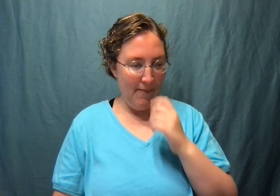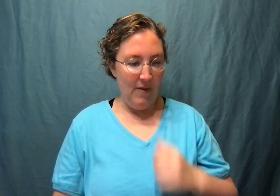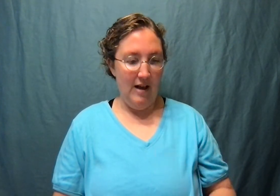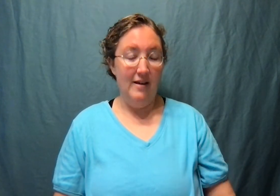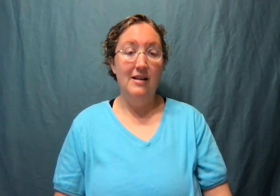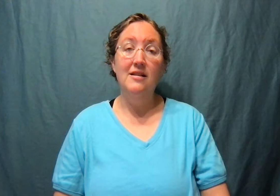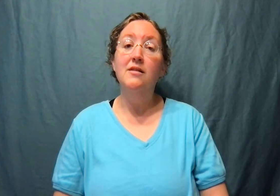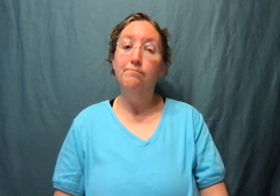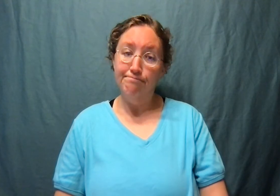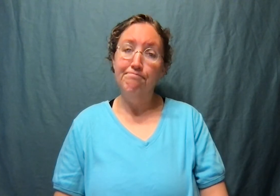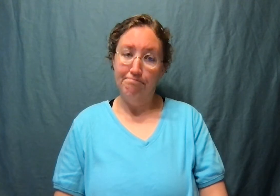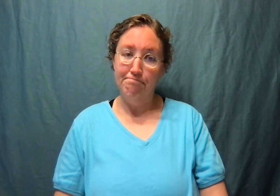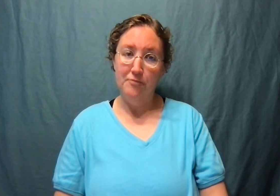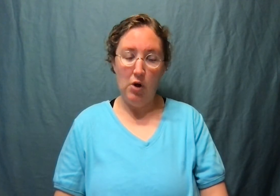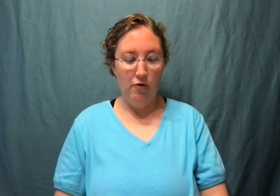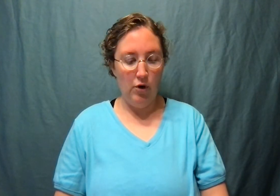And then he says, you're welcome.